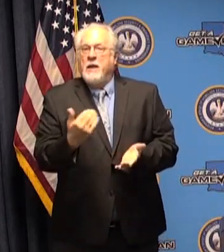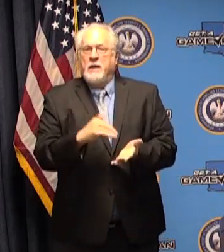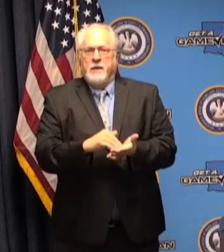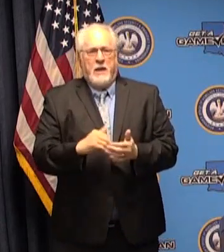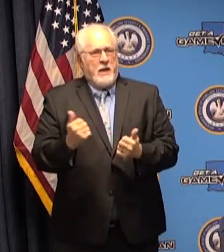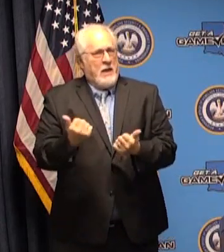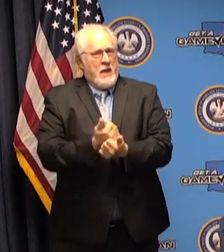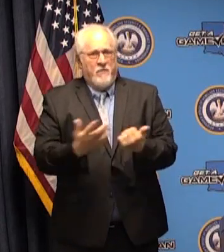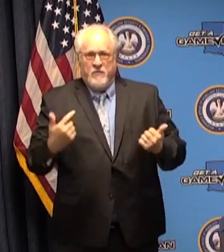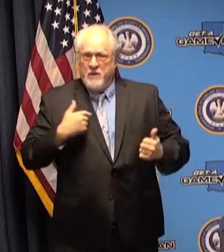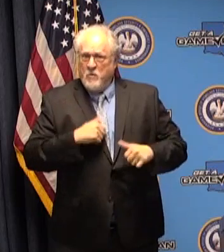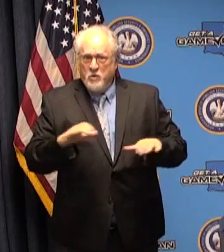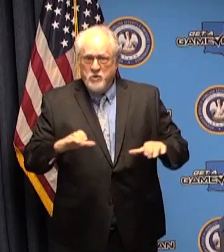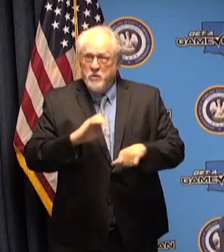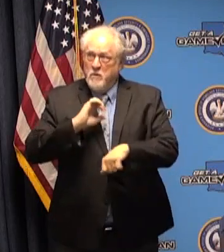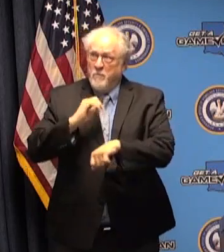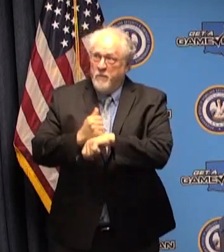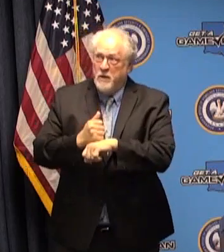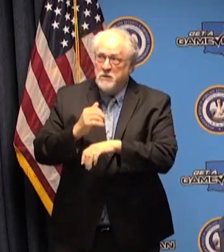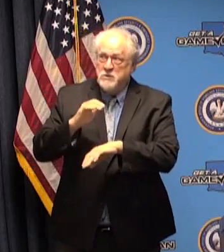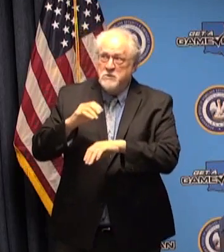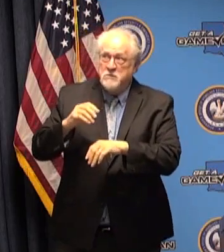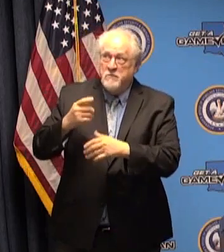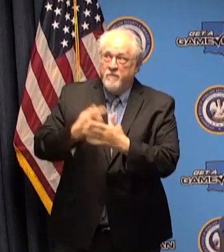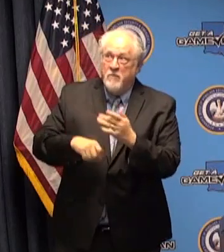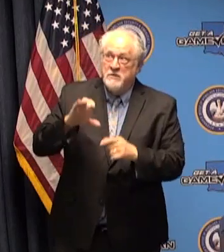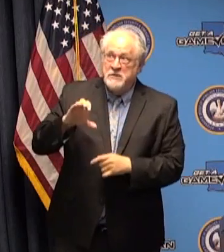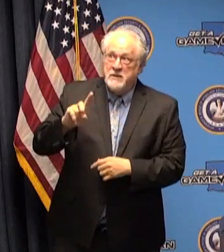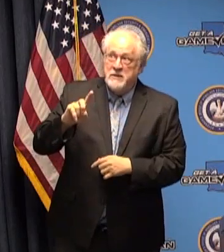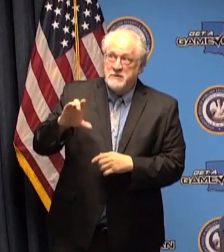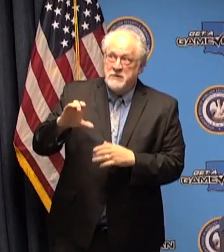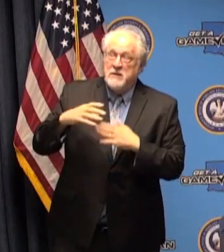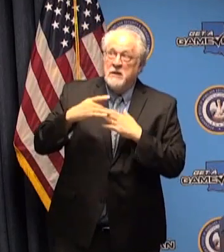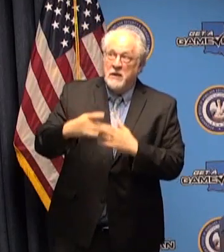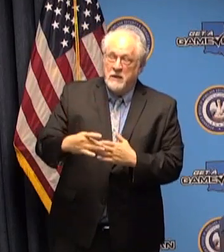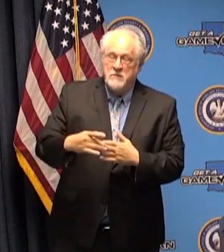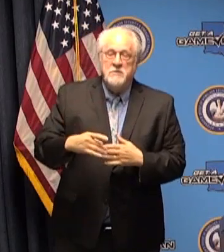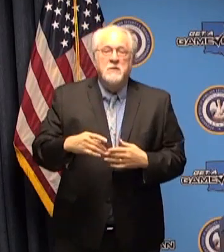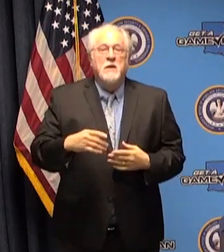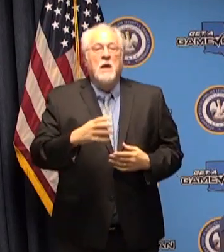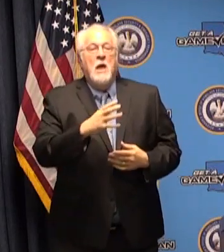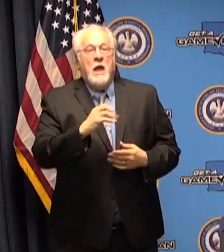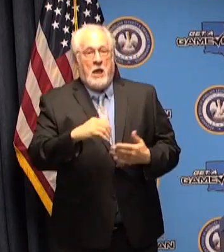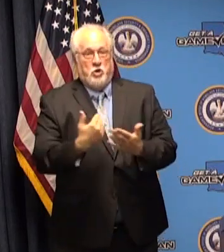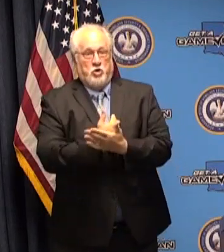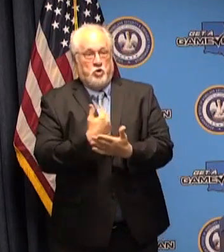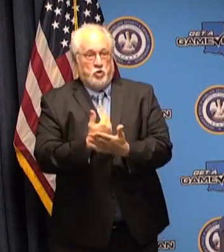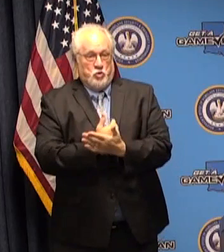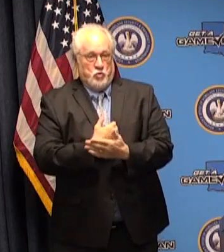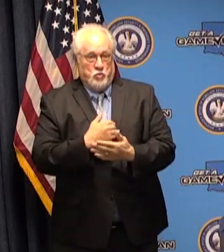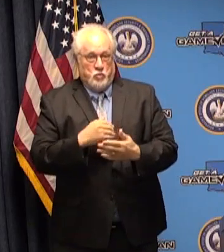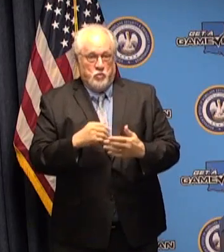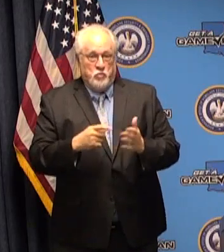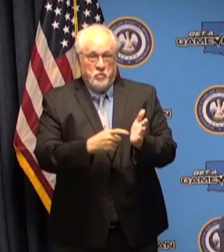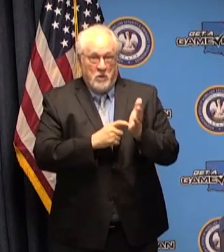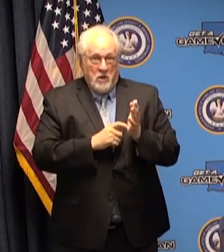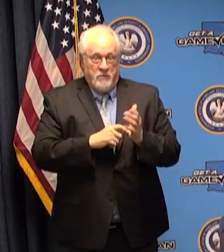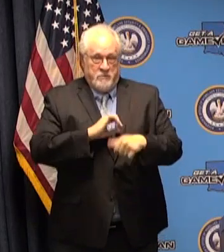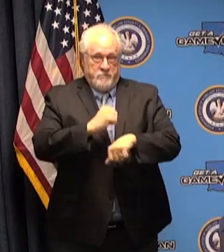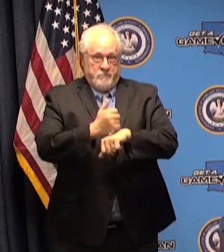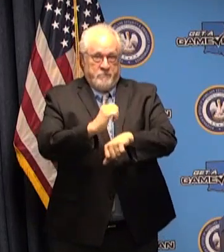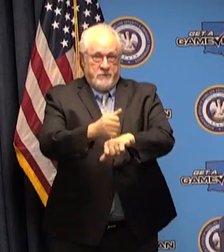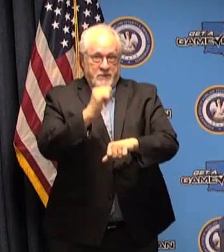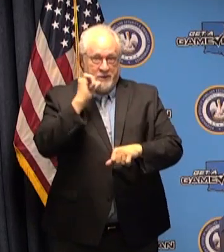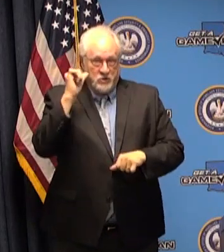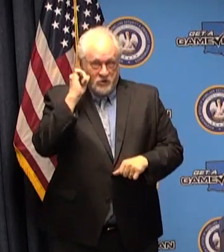again, everything we're doing is based on the most recent CDC guidance. And these new measures went into place